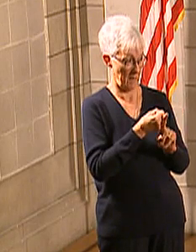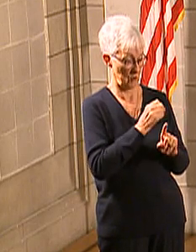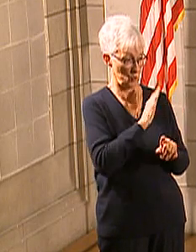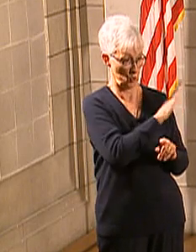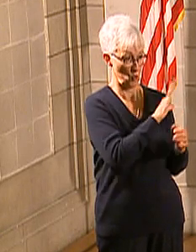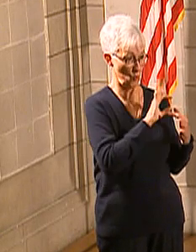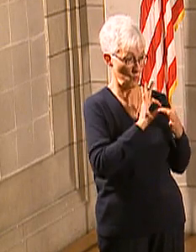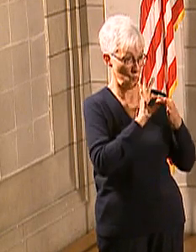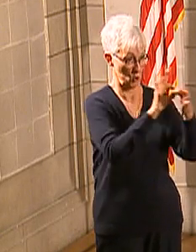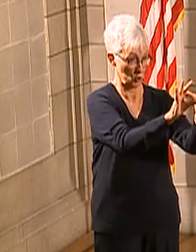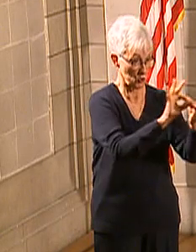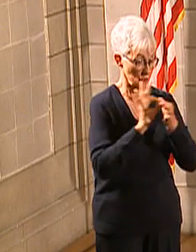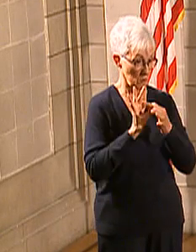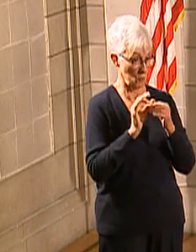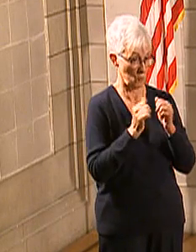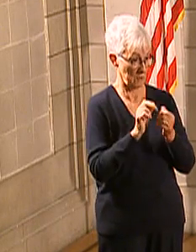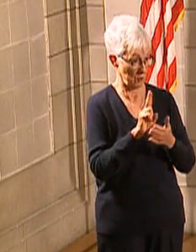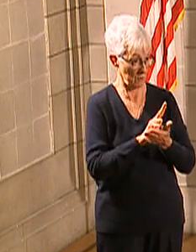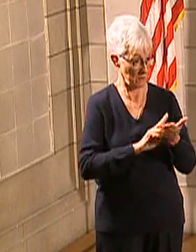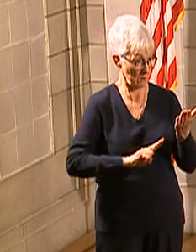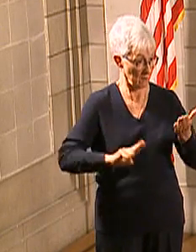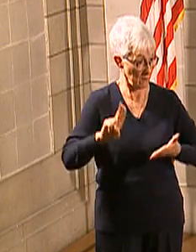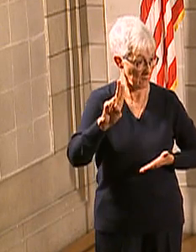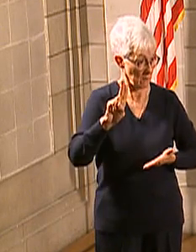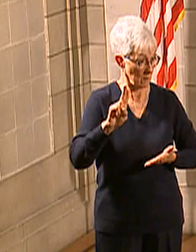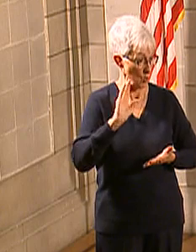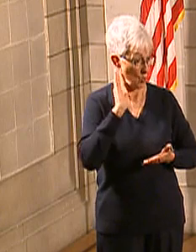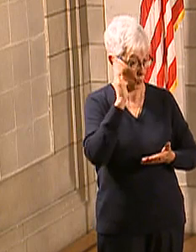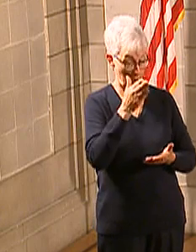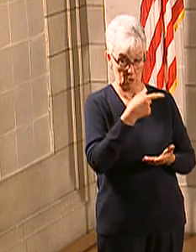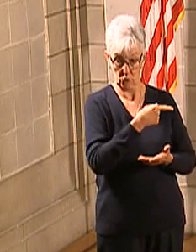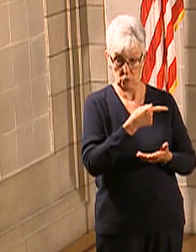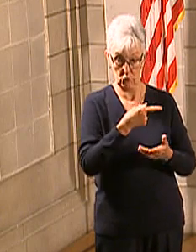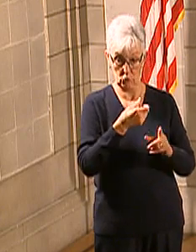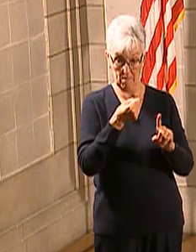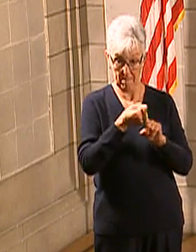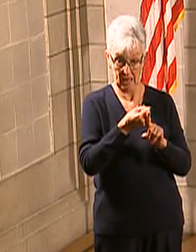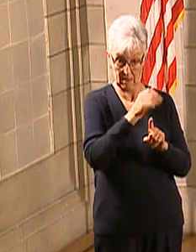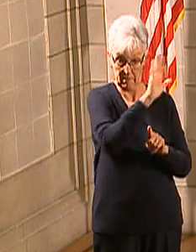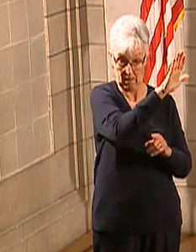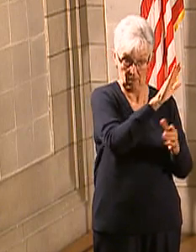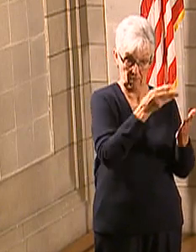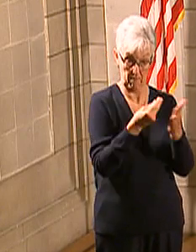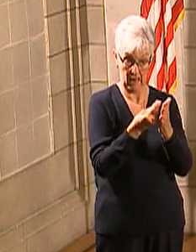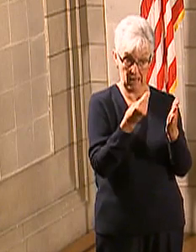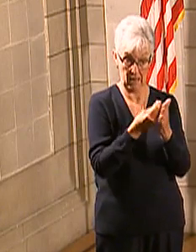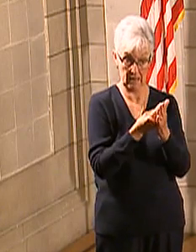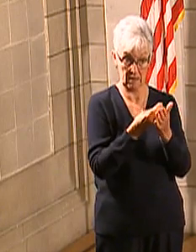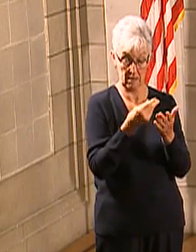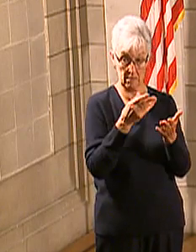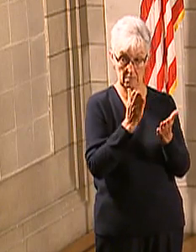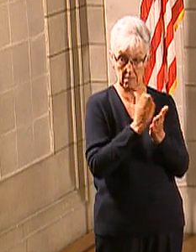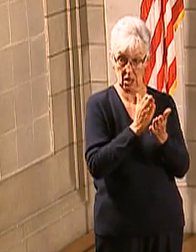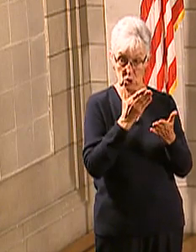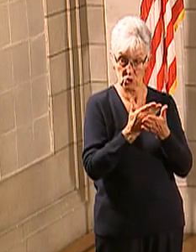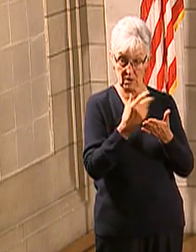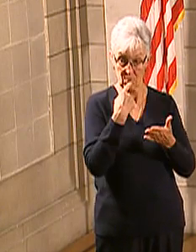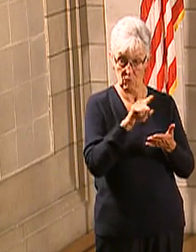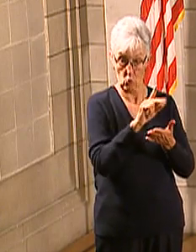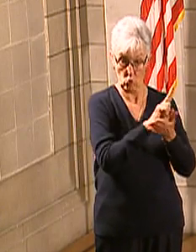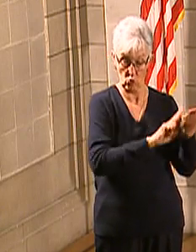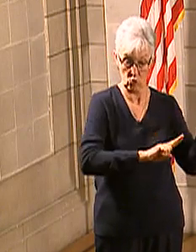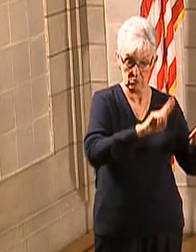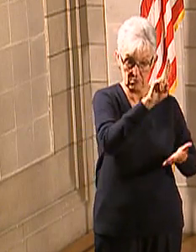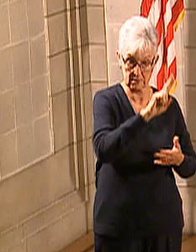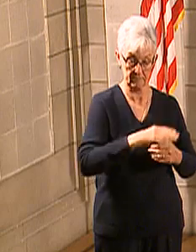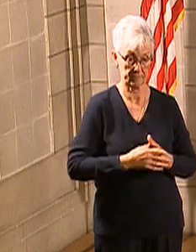more closely now? Is it gonna have an impact on funding for the university? So the question is, how's this going to have an impact on the relationship between me and